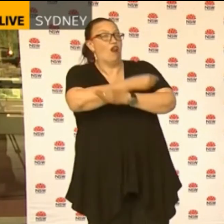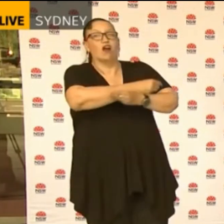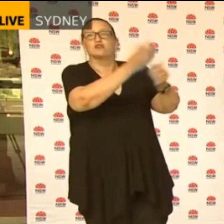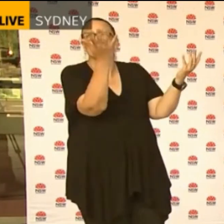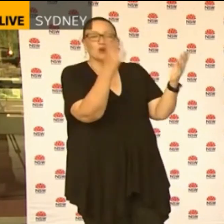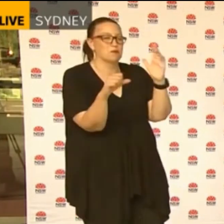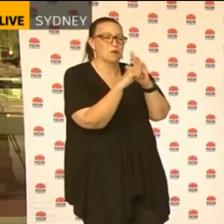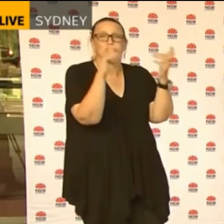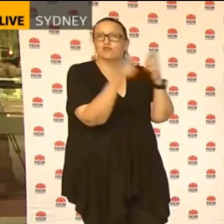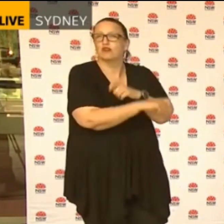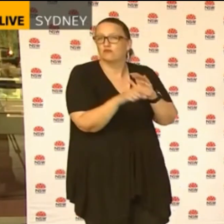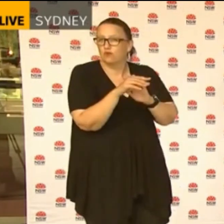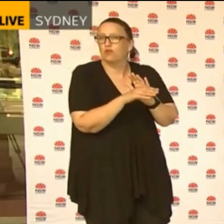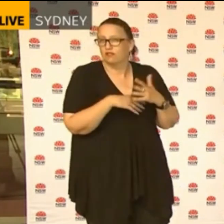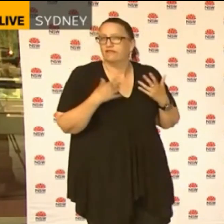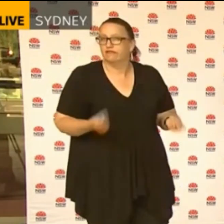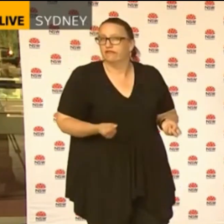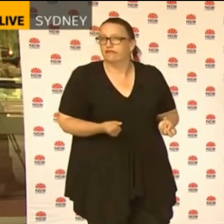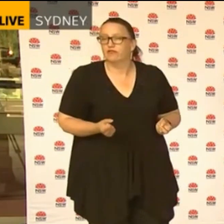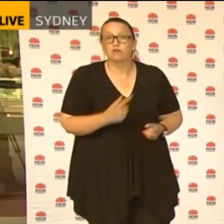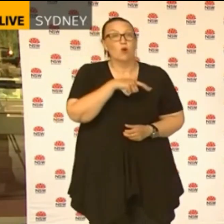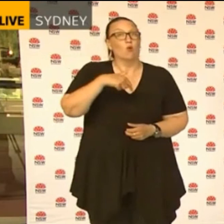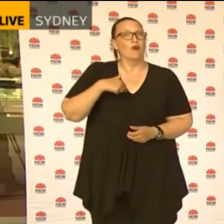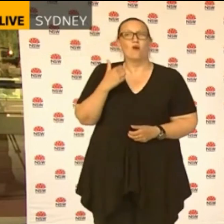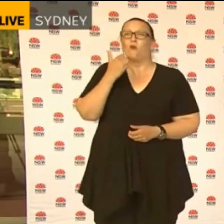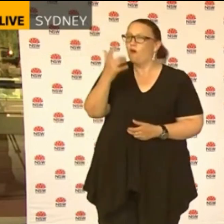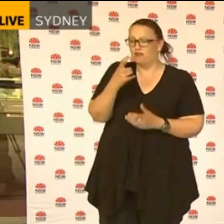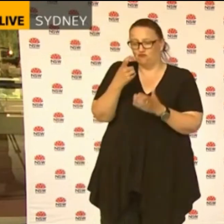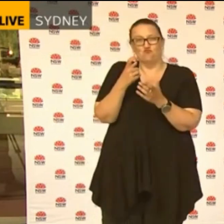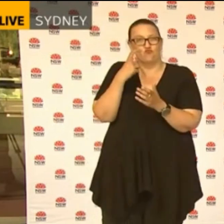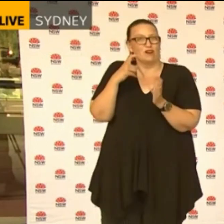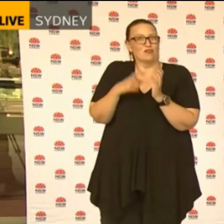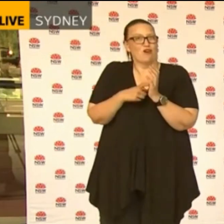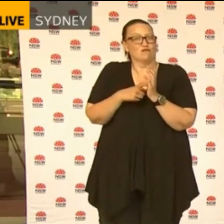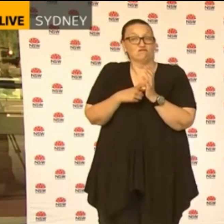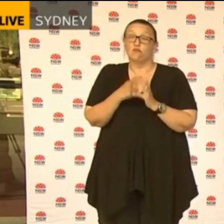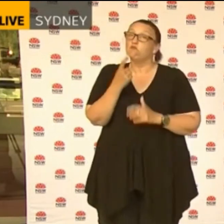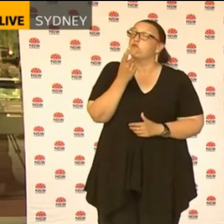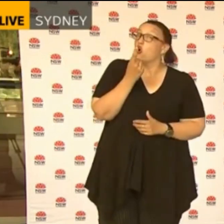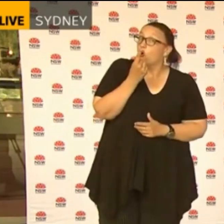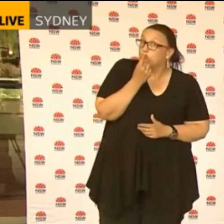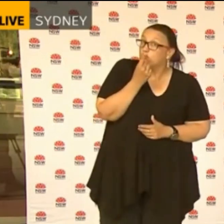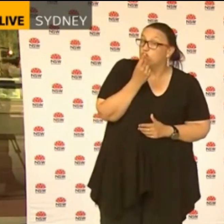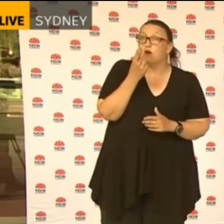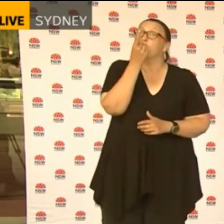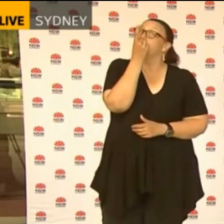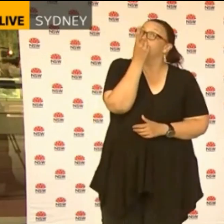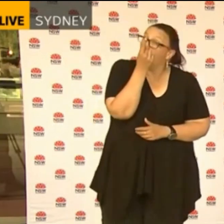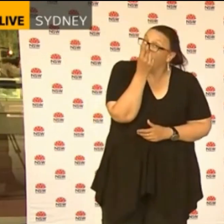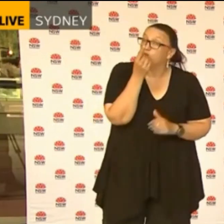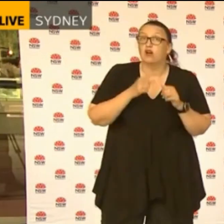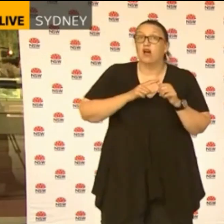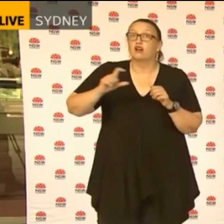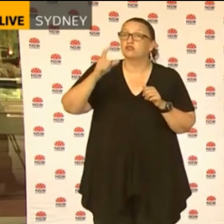and then we put in preventative strategies. But we've always recognised that this is a theoretical possibility and always